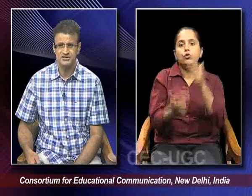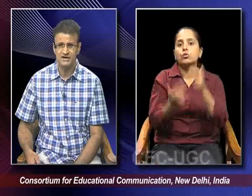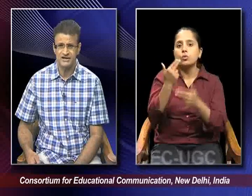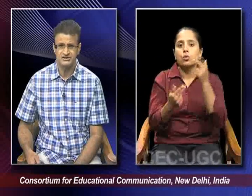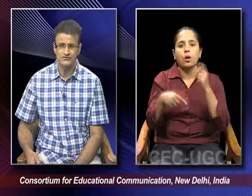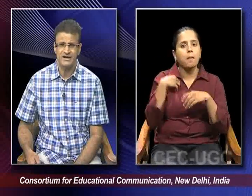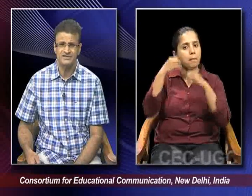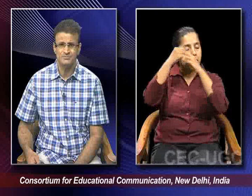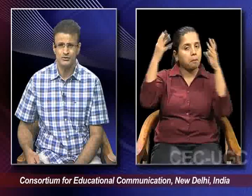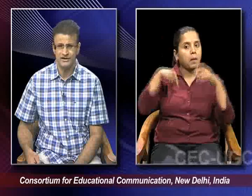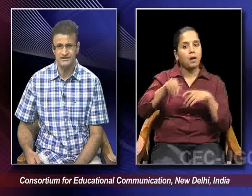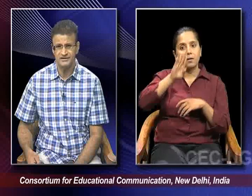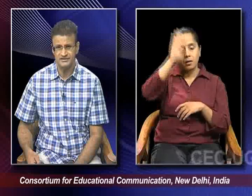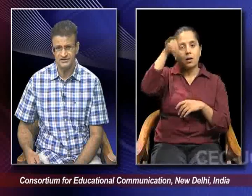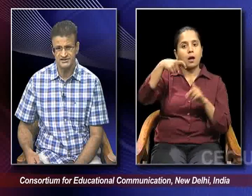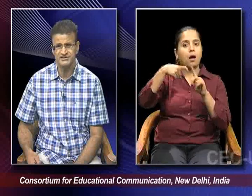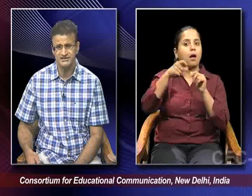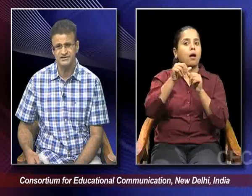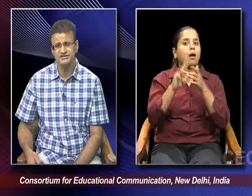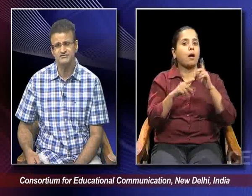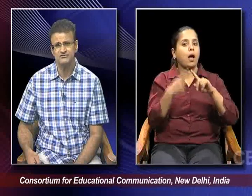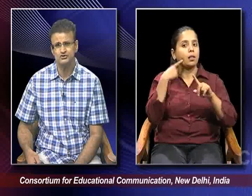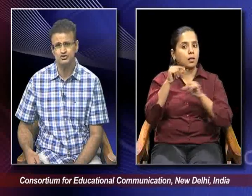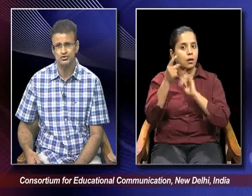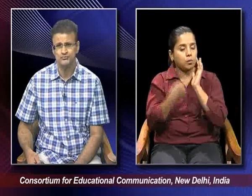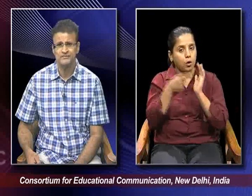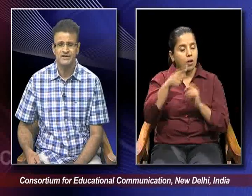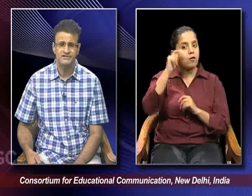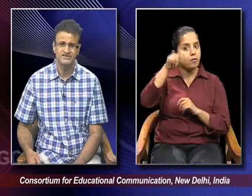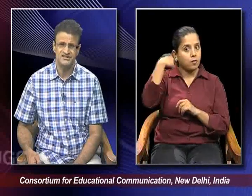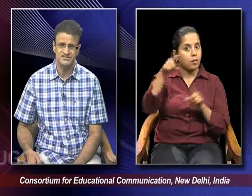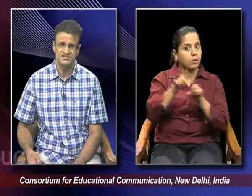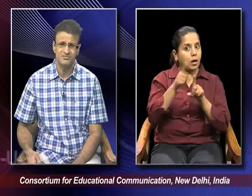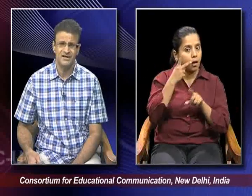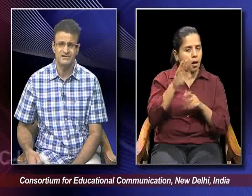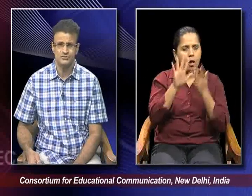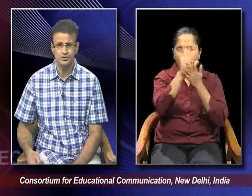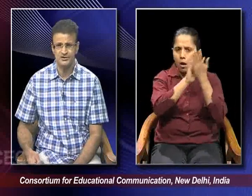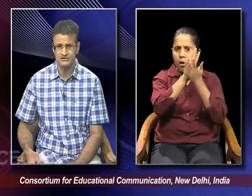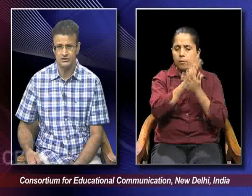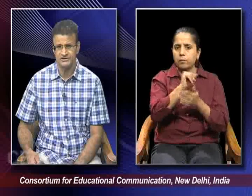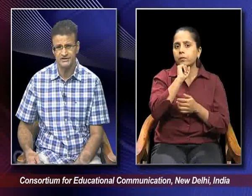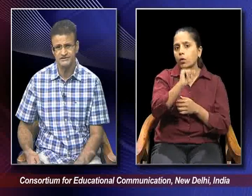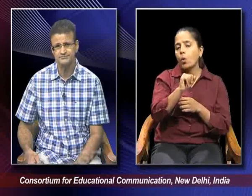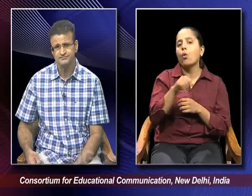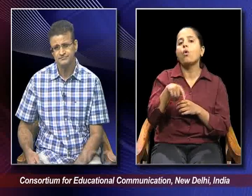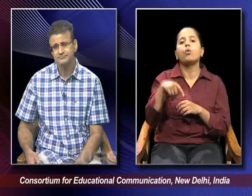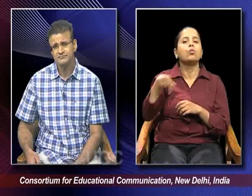imaginary Maharaja of Kantipur and the resident. And this film was also in a way censored by the colonial